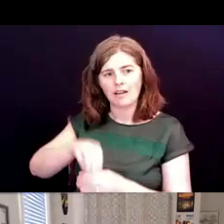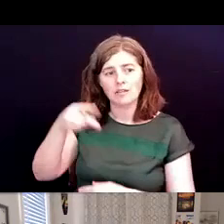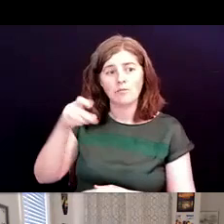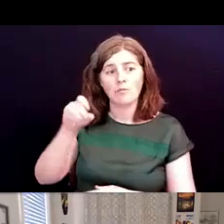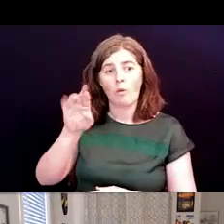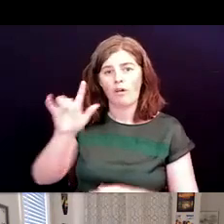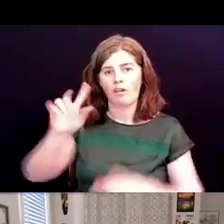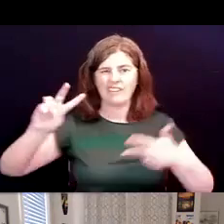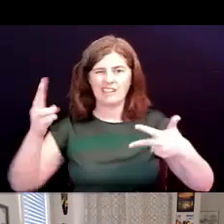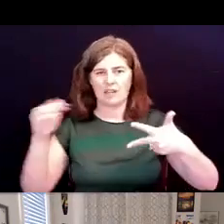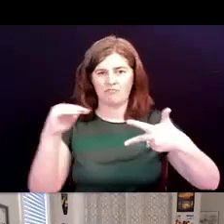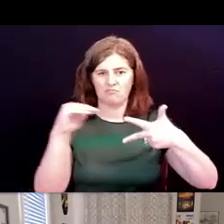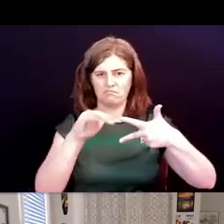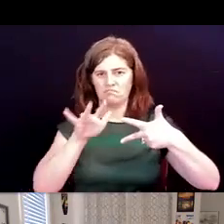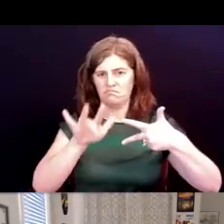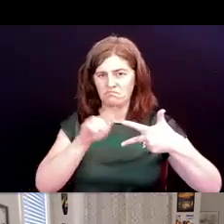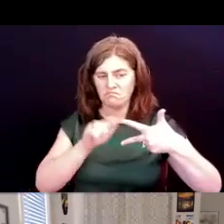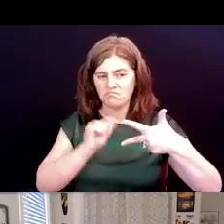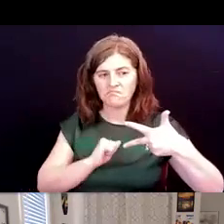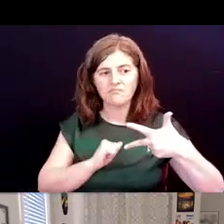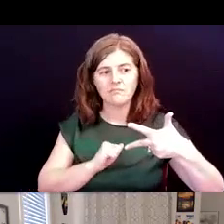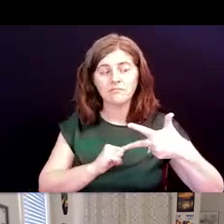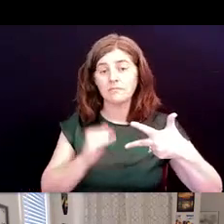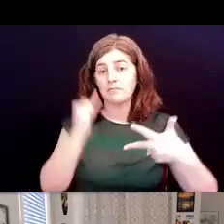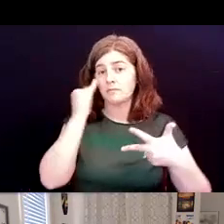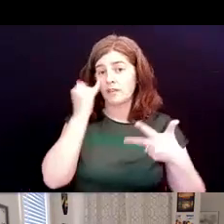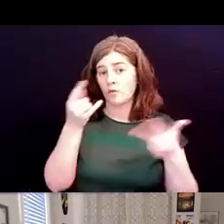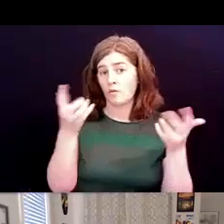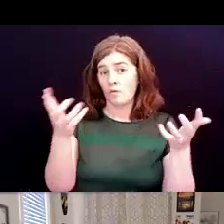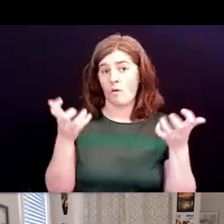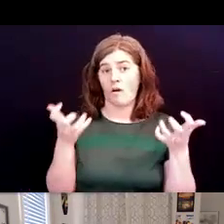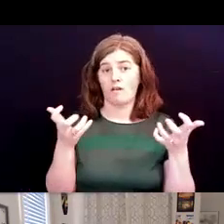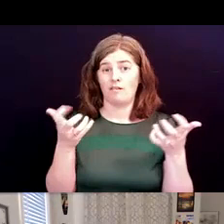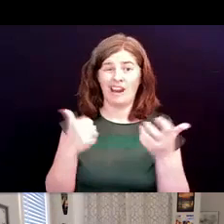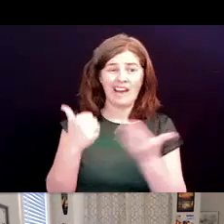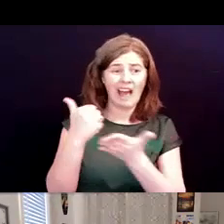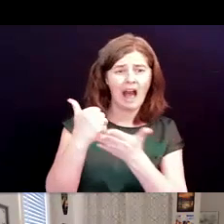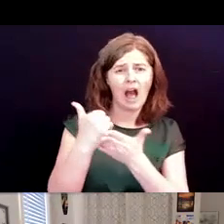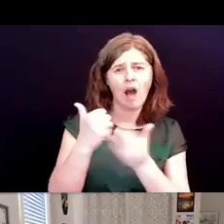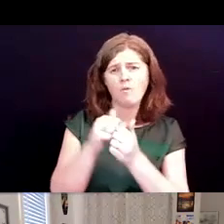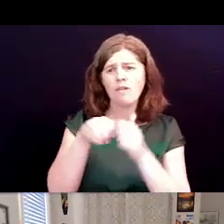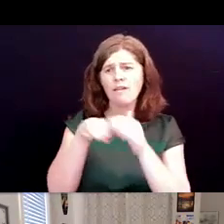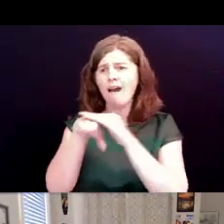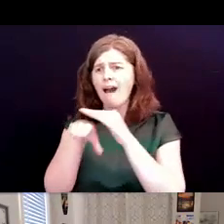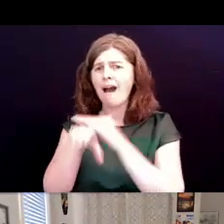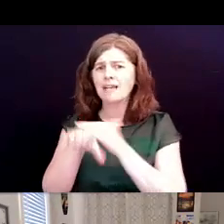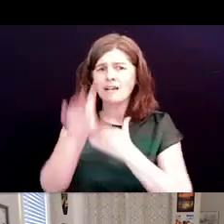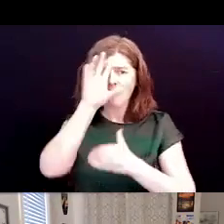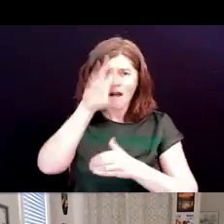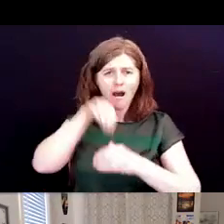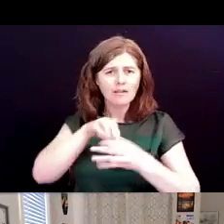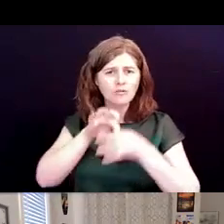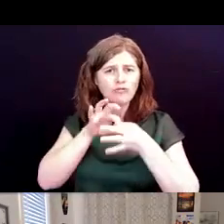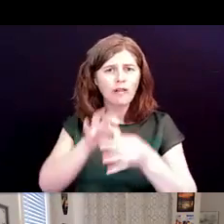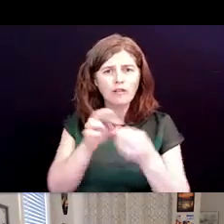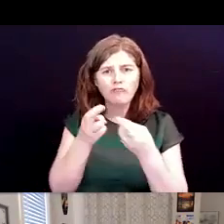on the screen. If you would like any assistance in accessing autism-related